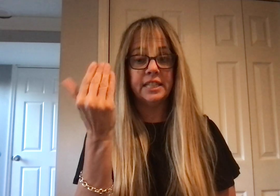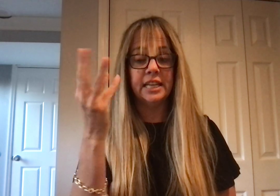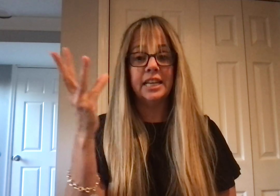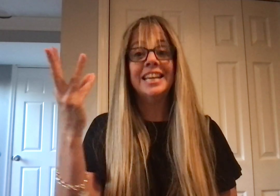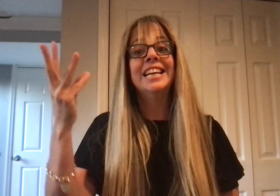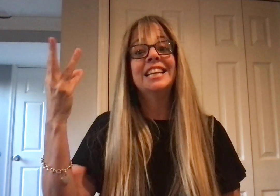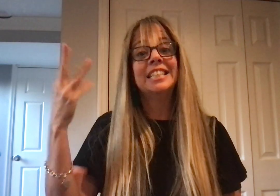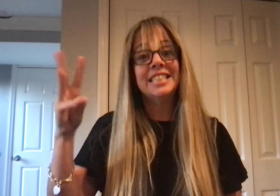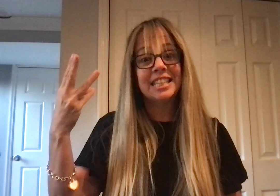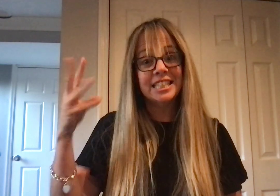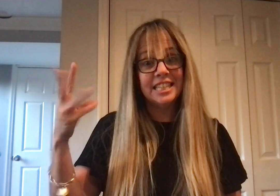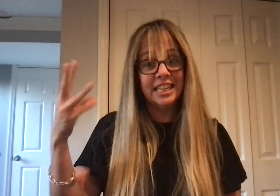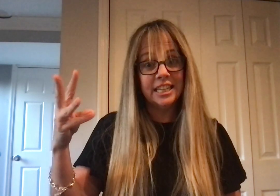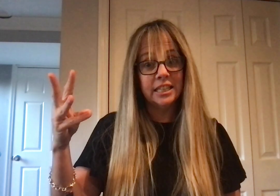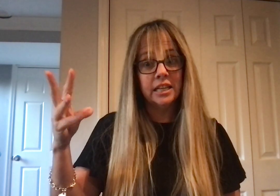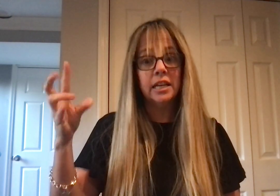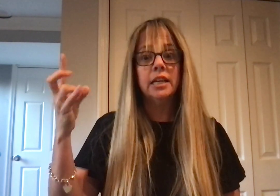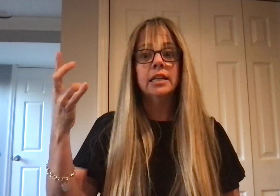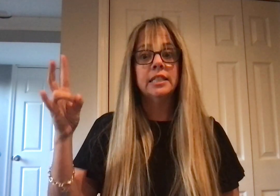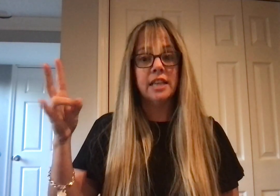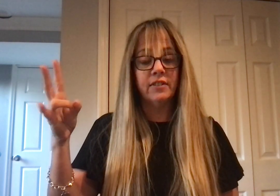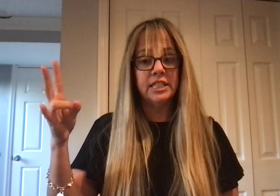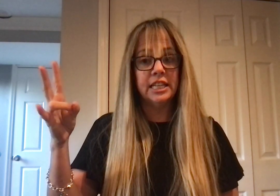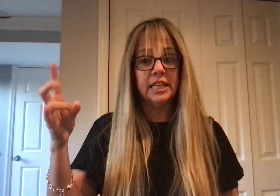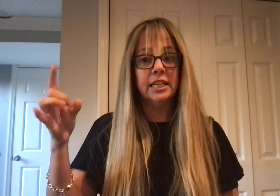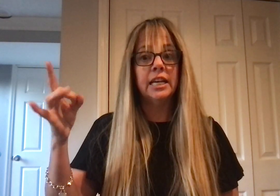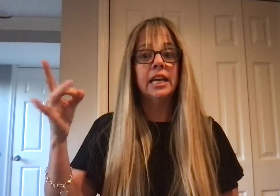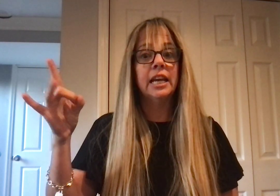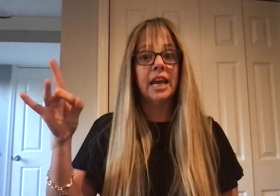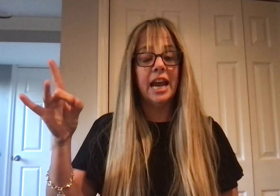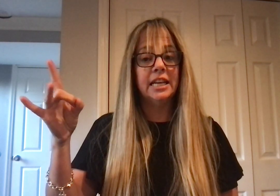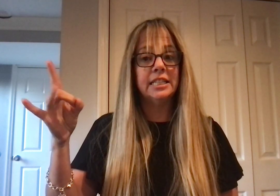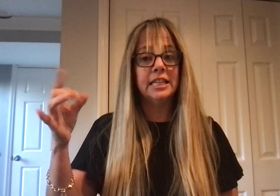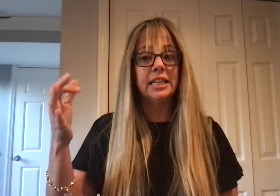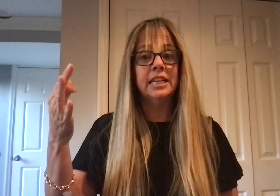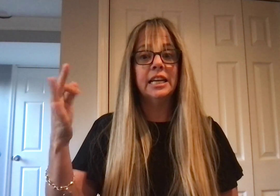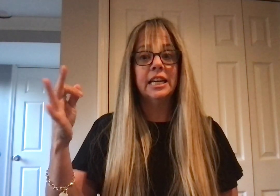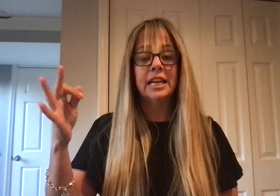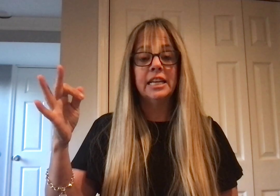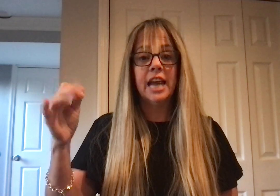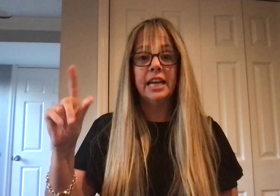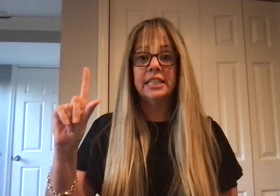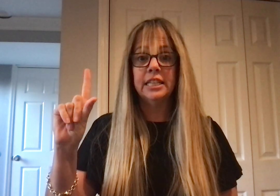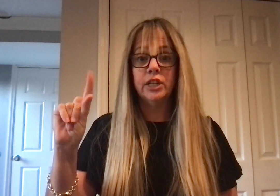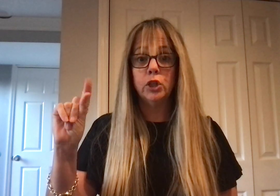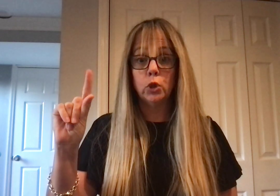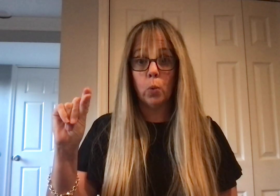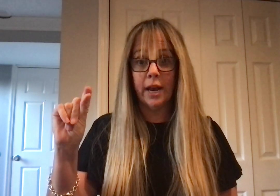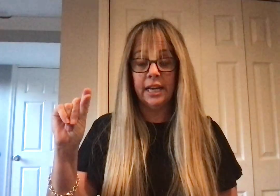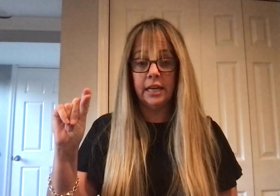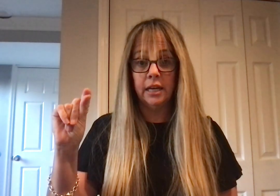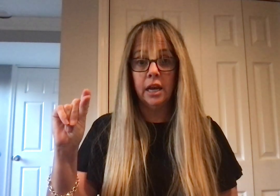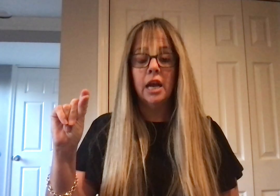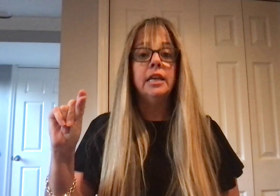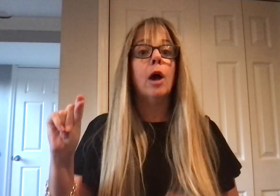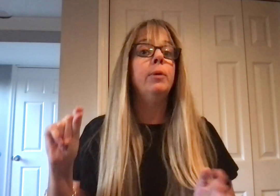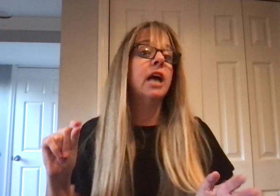15, 16, 17, 18, 19, 20. Now,